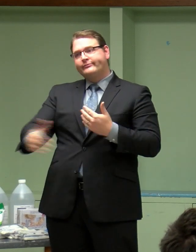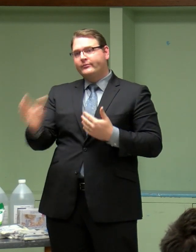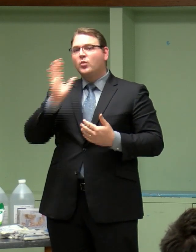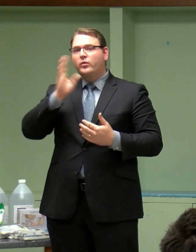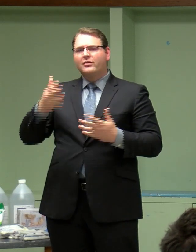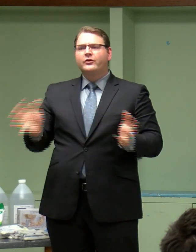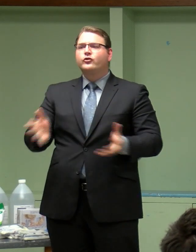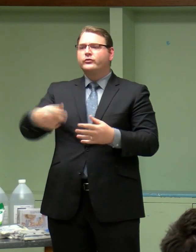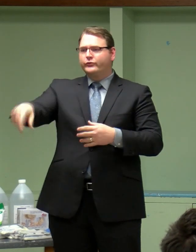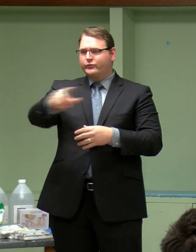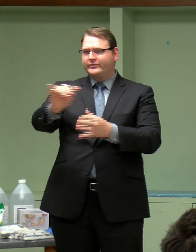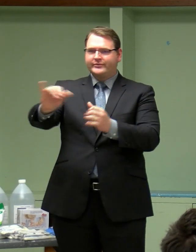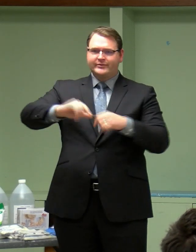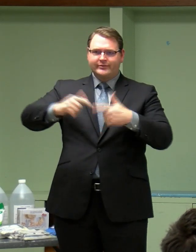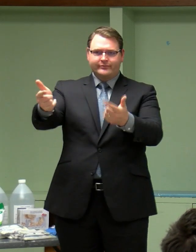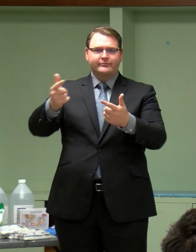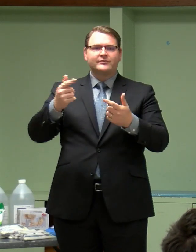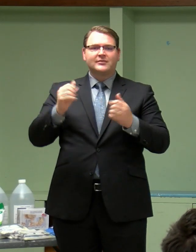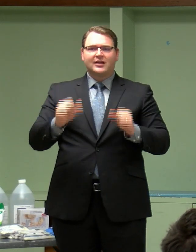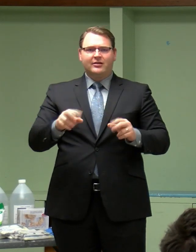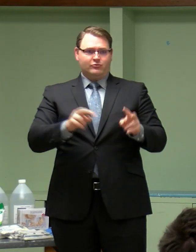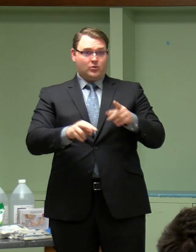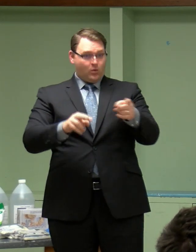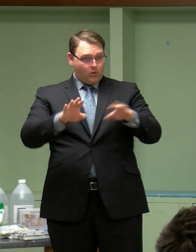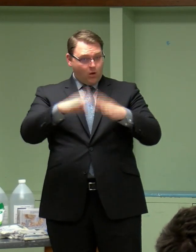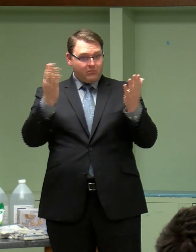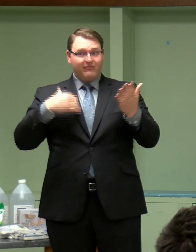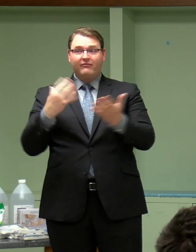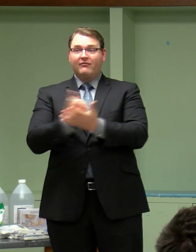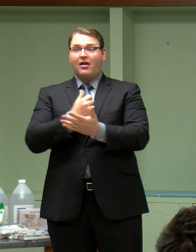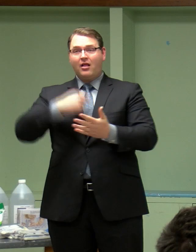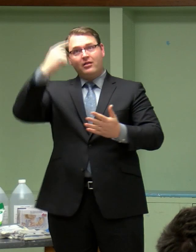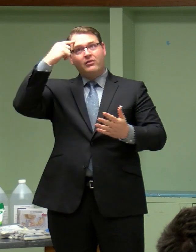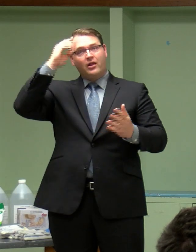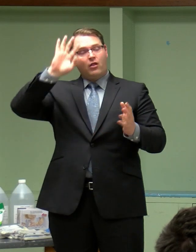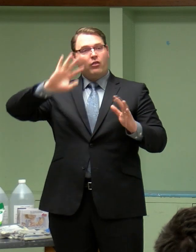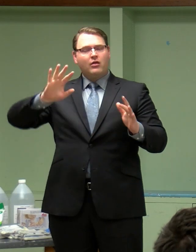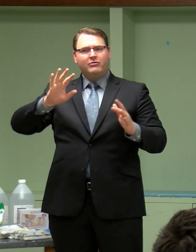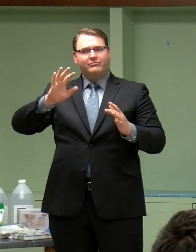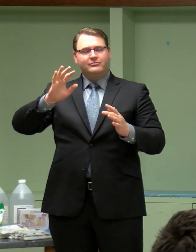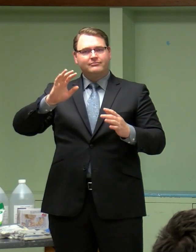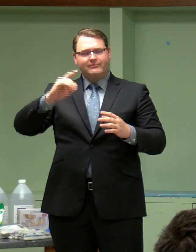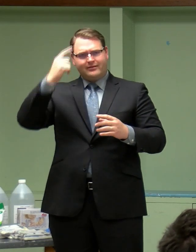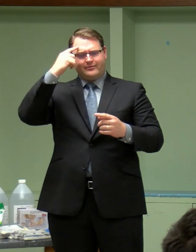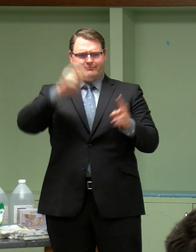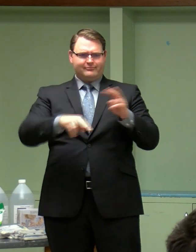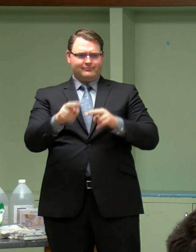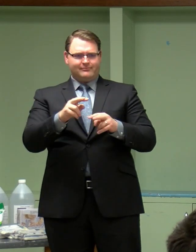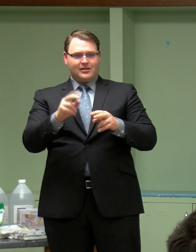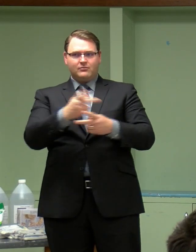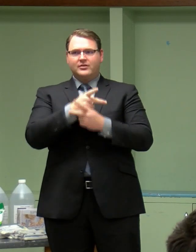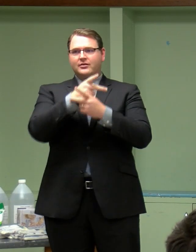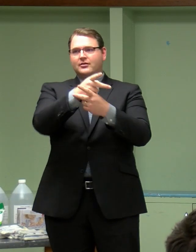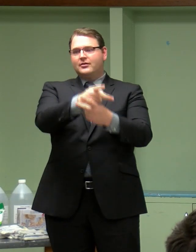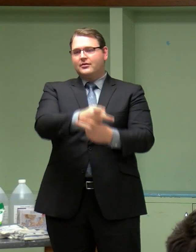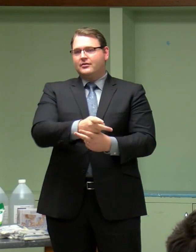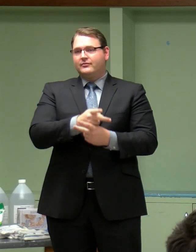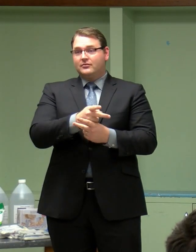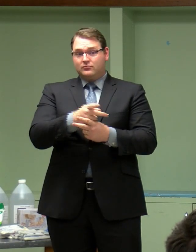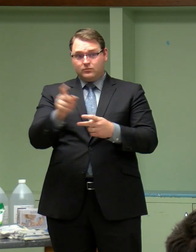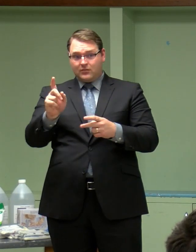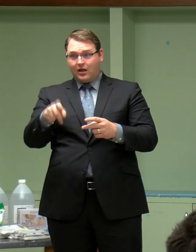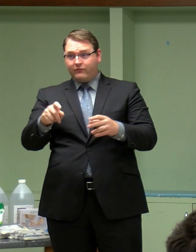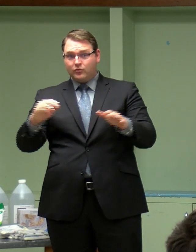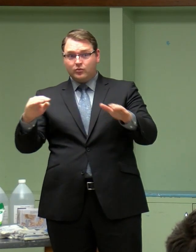And reality is, just because something opens up doesn't necessarily mean you have to go in there. And so that's what I'm saying to my